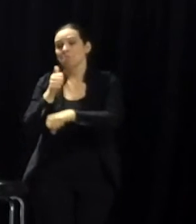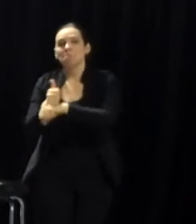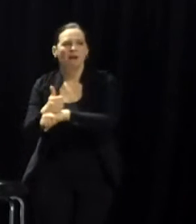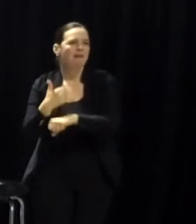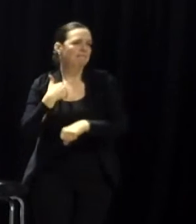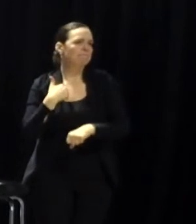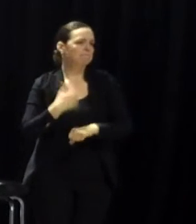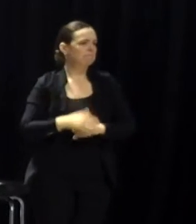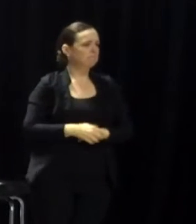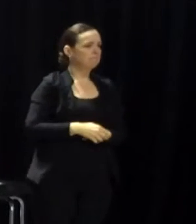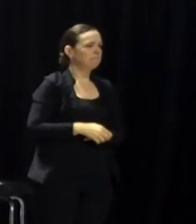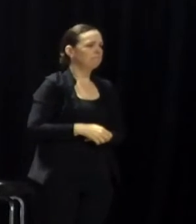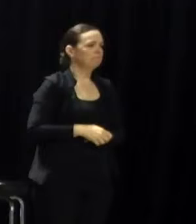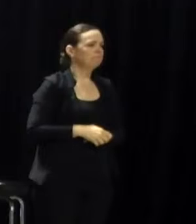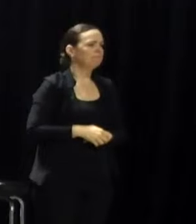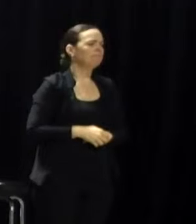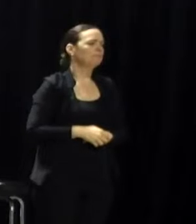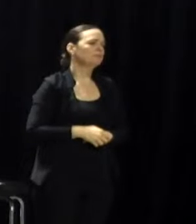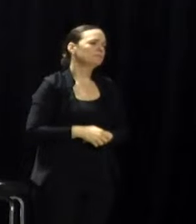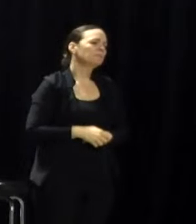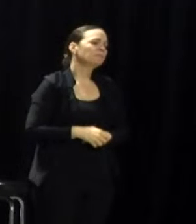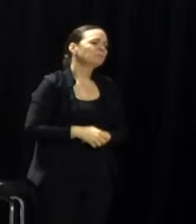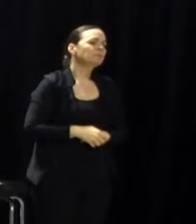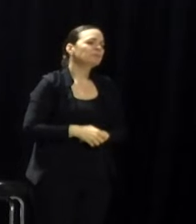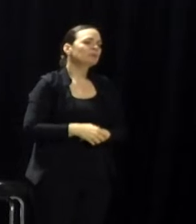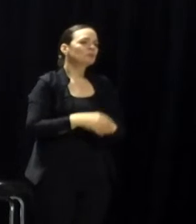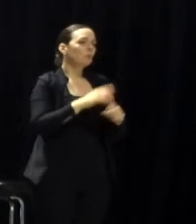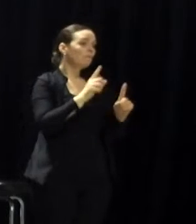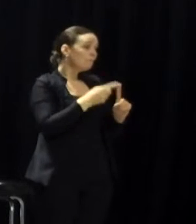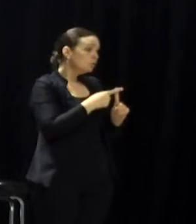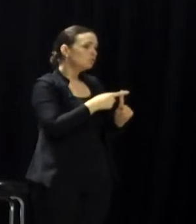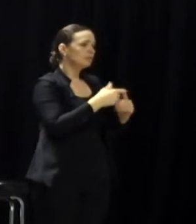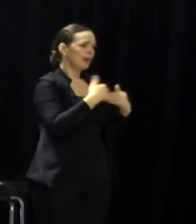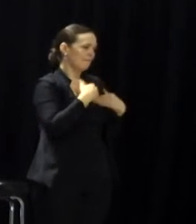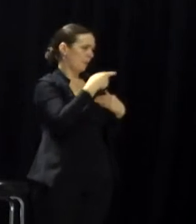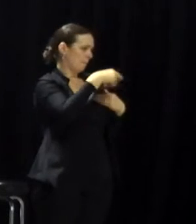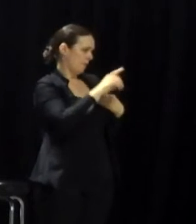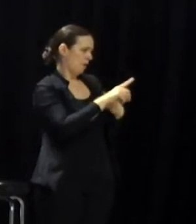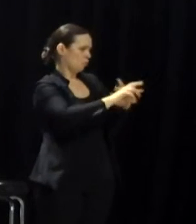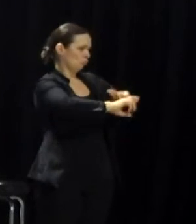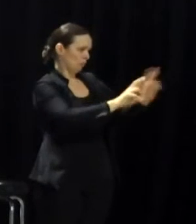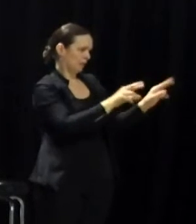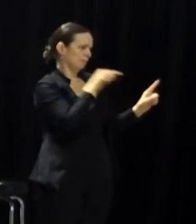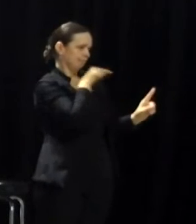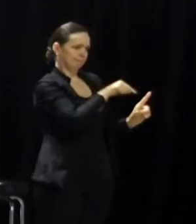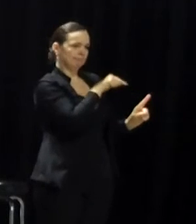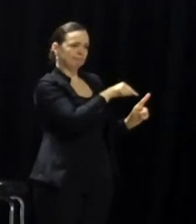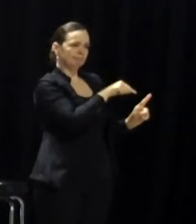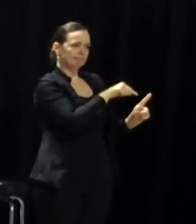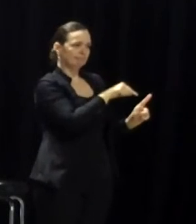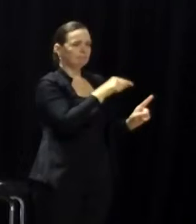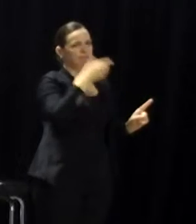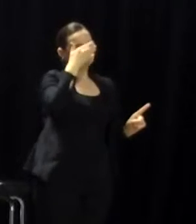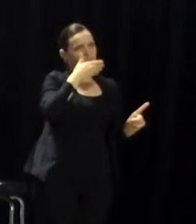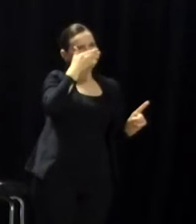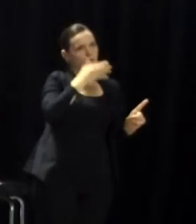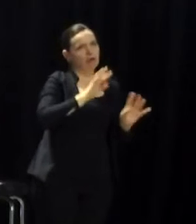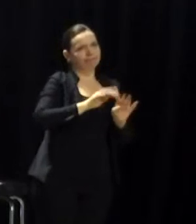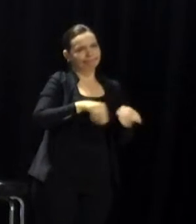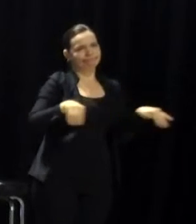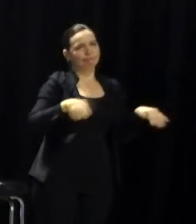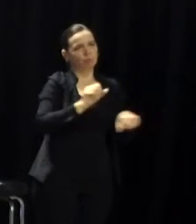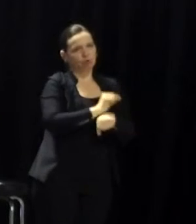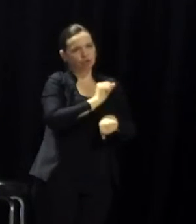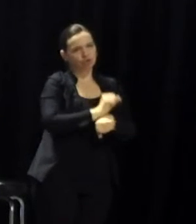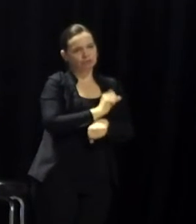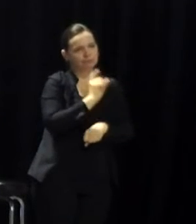to, and certainly we think we can handle 1A very well at the one site. Once 1A becomes